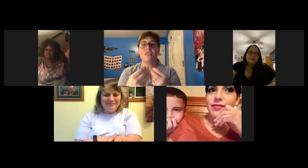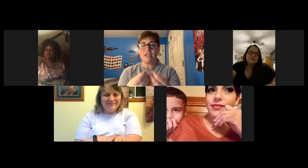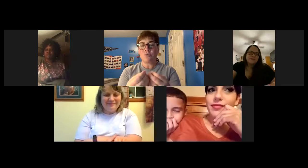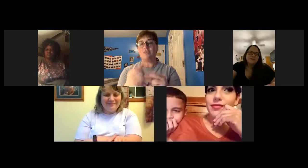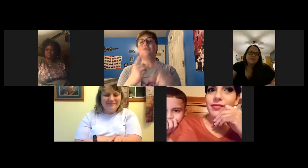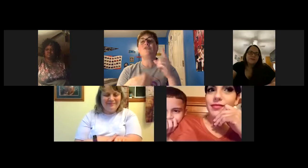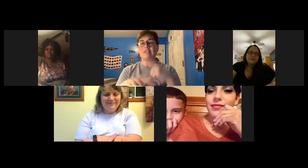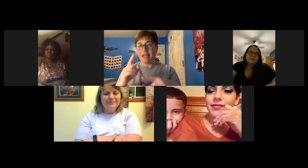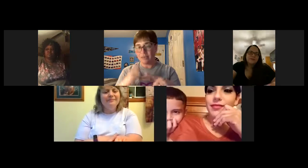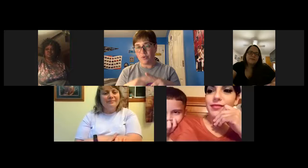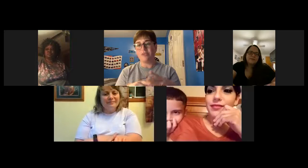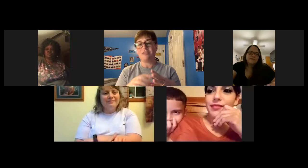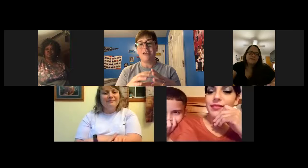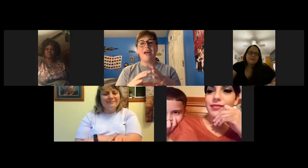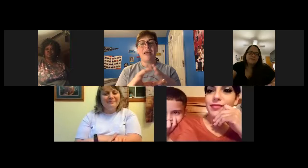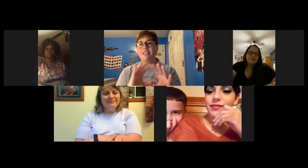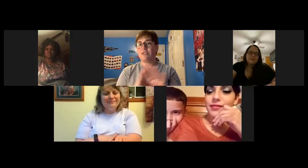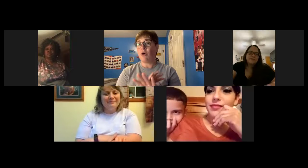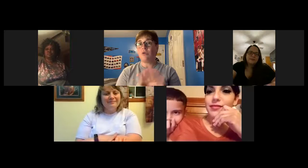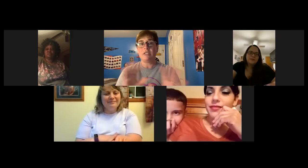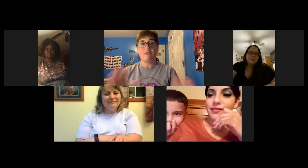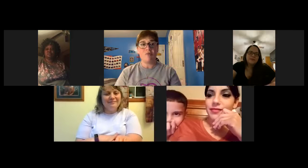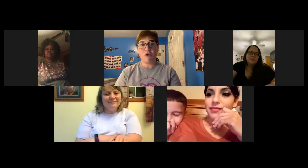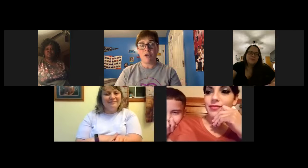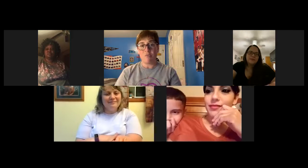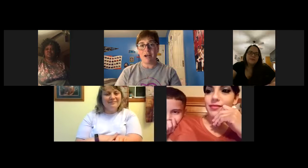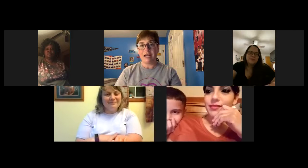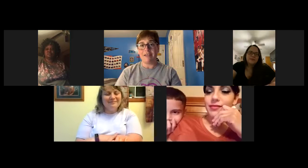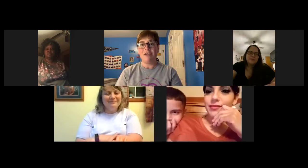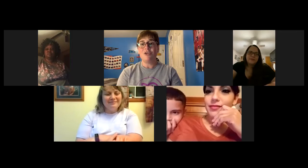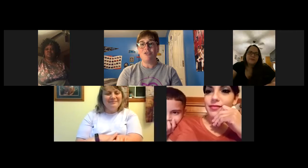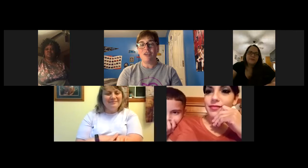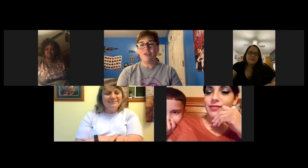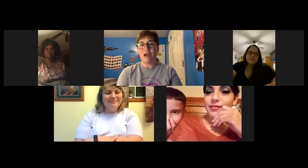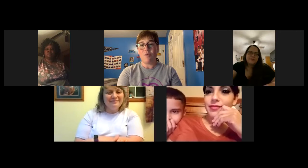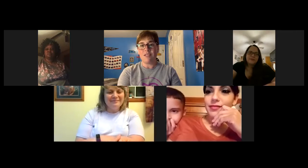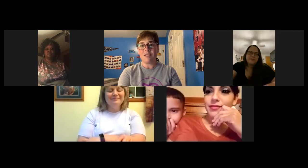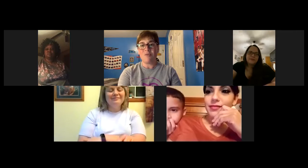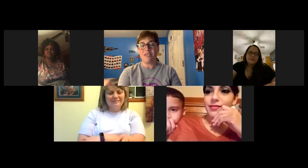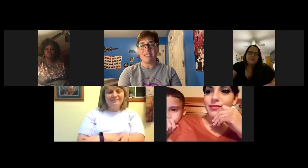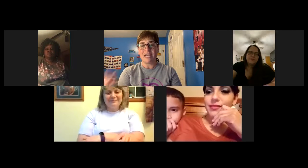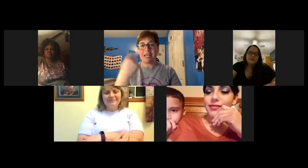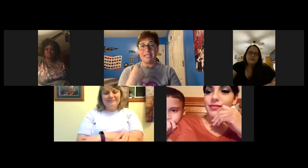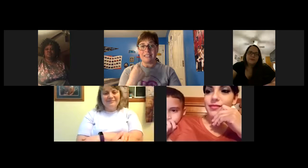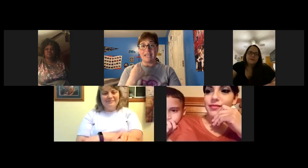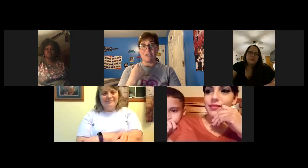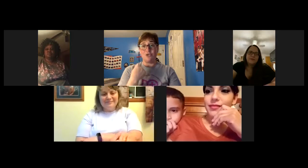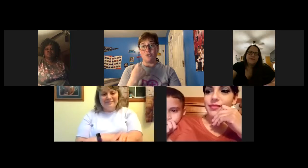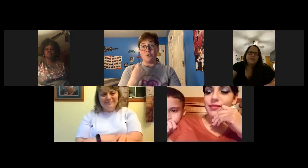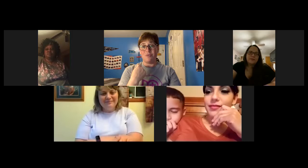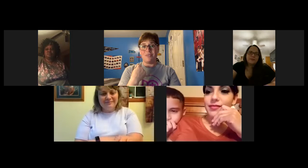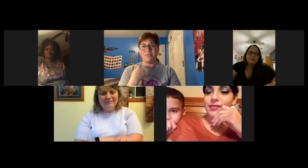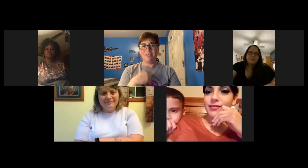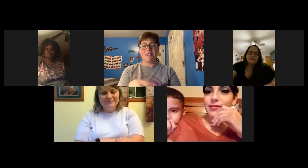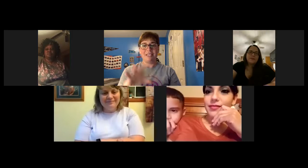to say the words, to sign the words. It's a totally different part of your brain to figure out what someone is signing and saying to